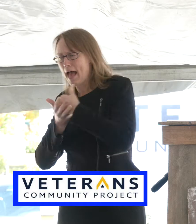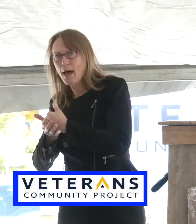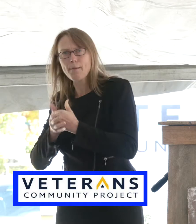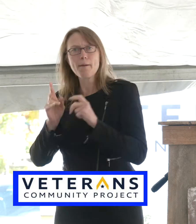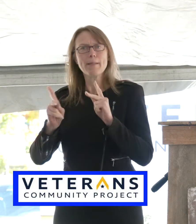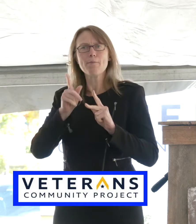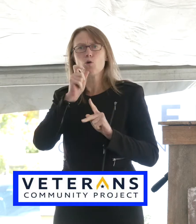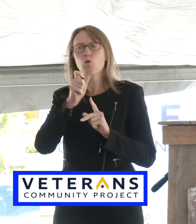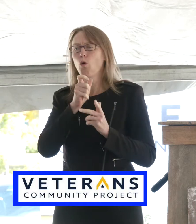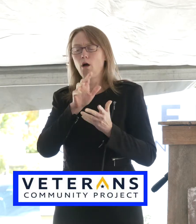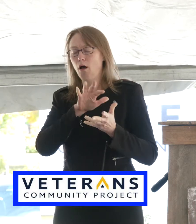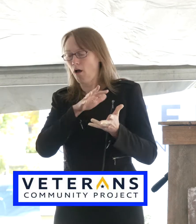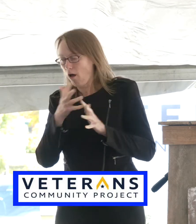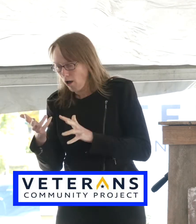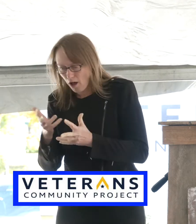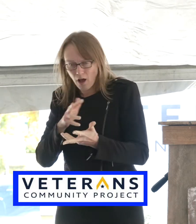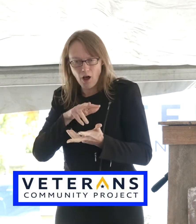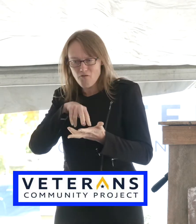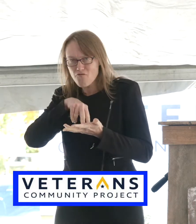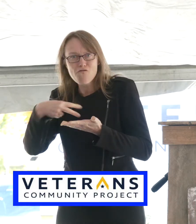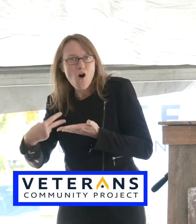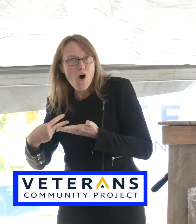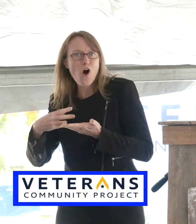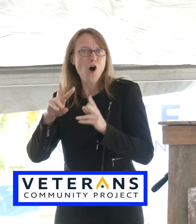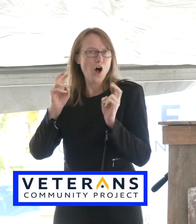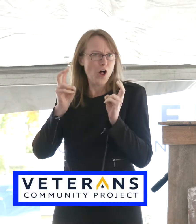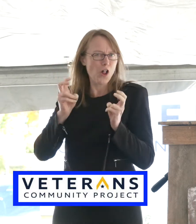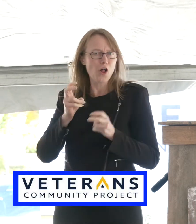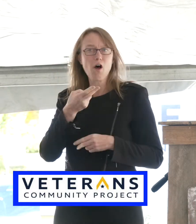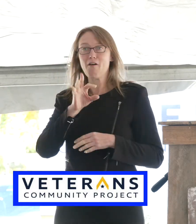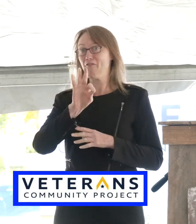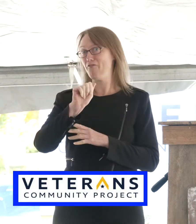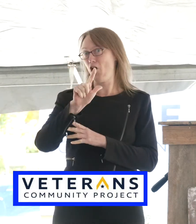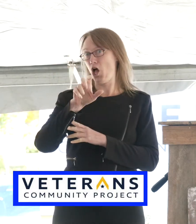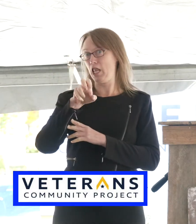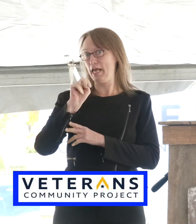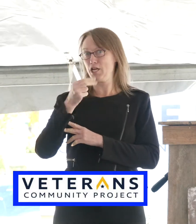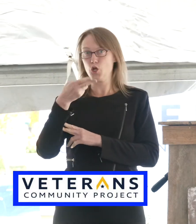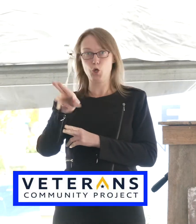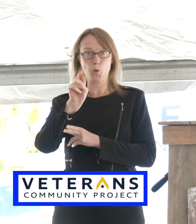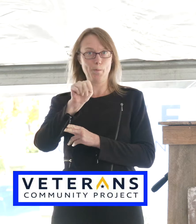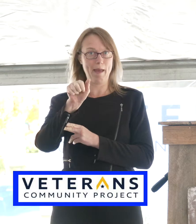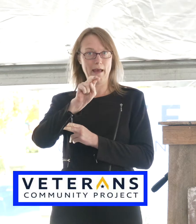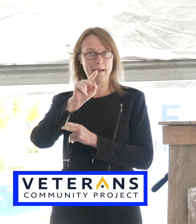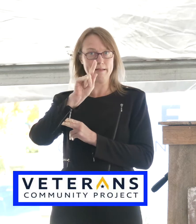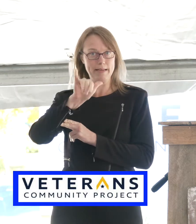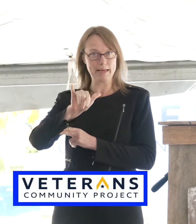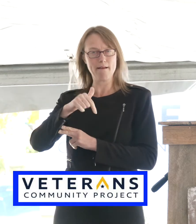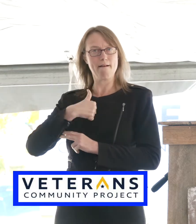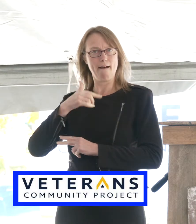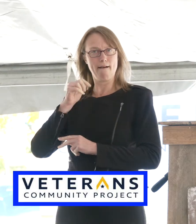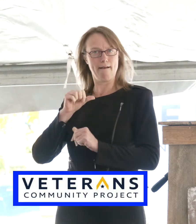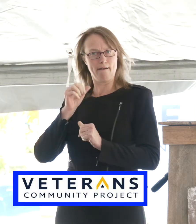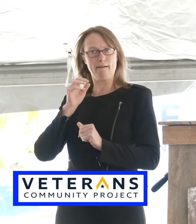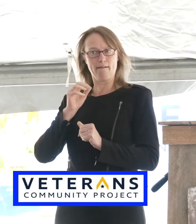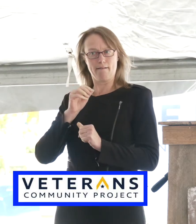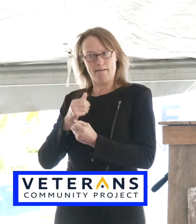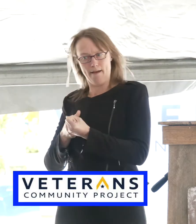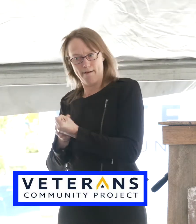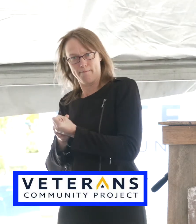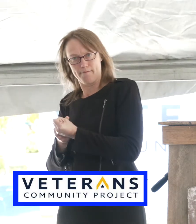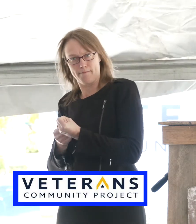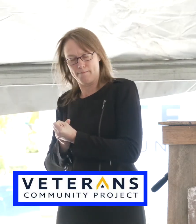fallen humanity. And that is something that I am proud of. That is something that I will continue to do even when I'm not in